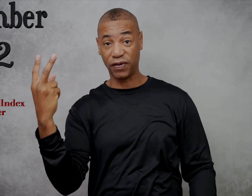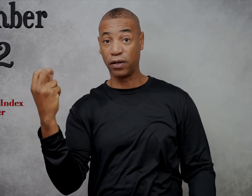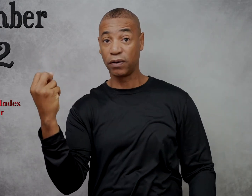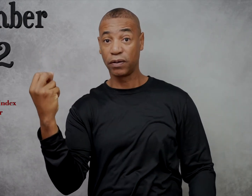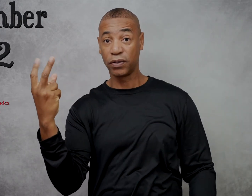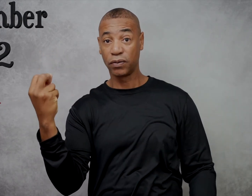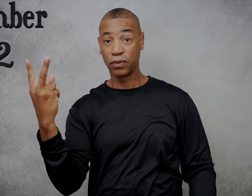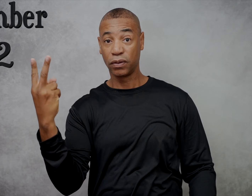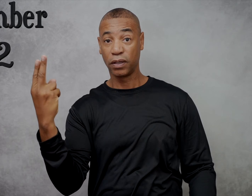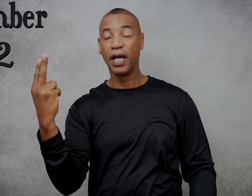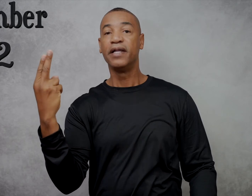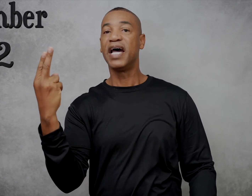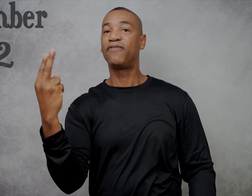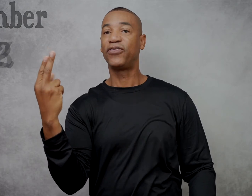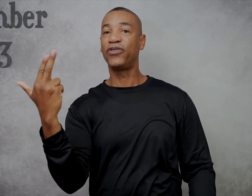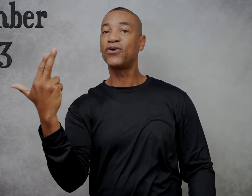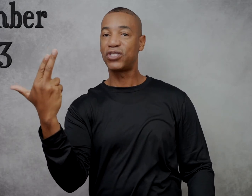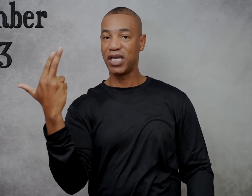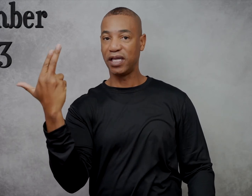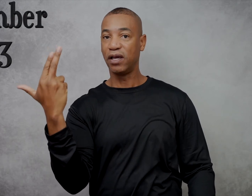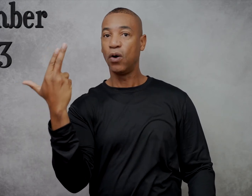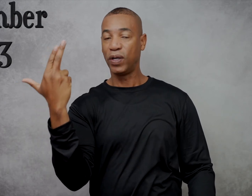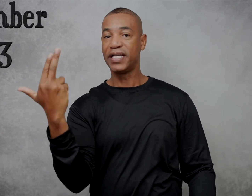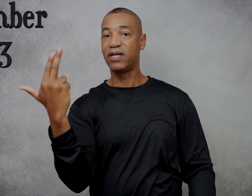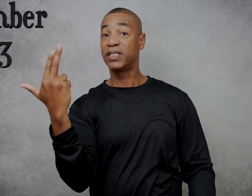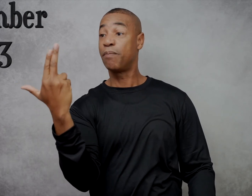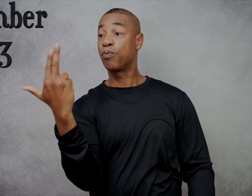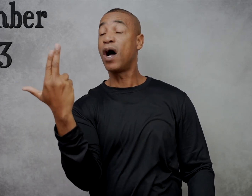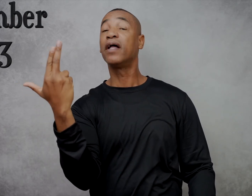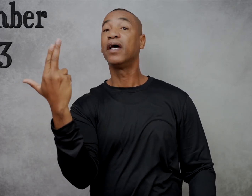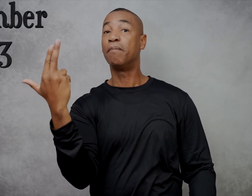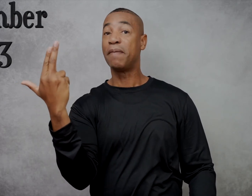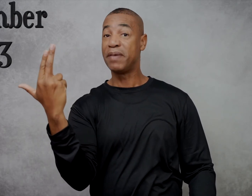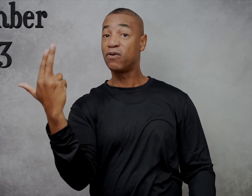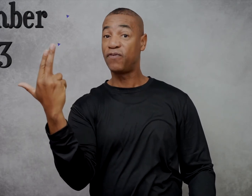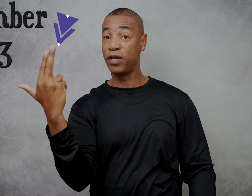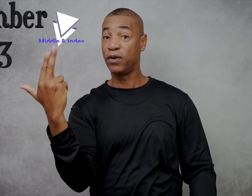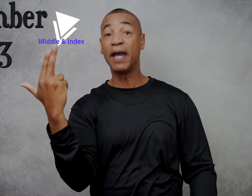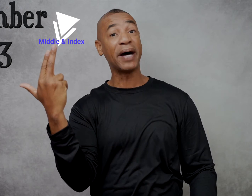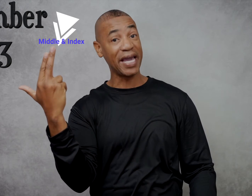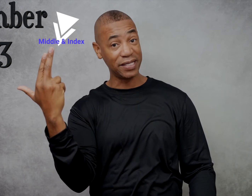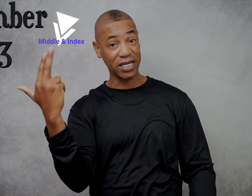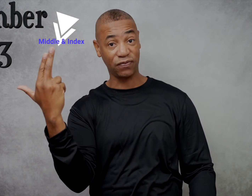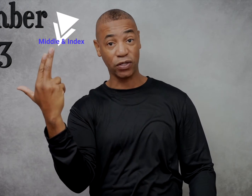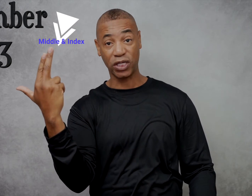finger. Now for 13, what I did was I brought my middle finger and my index finger